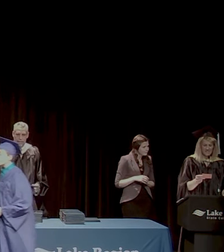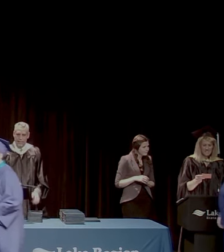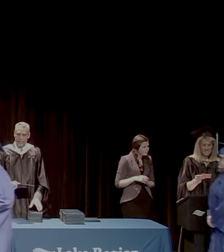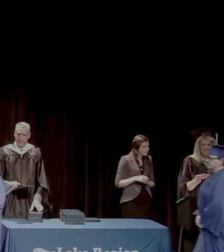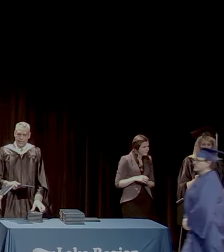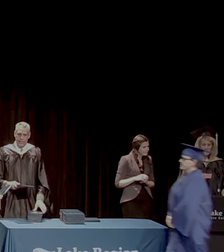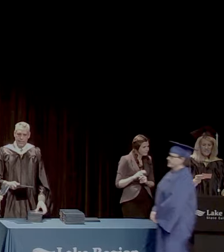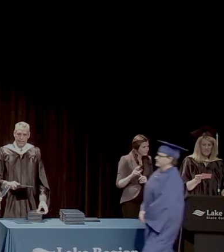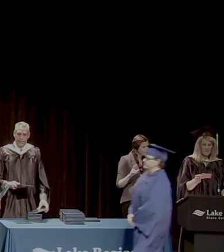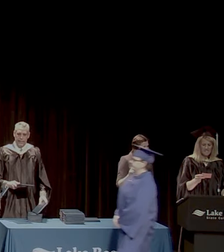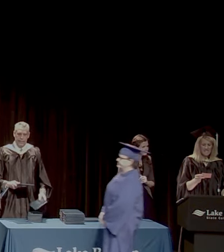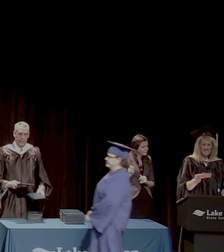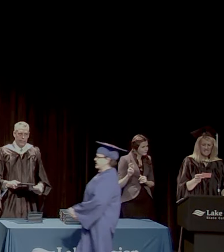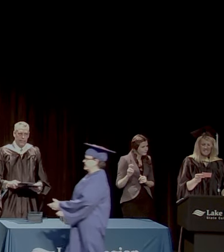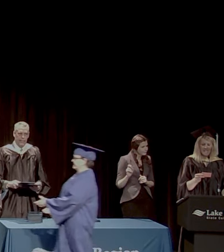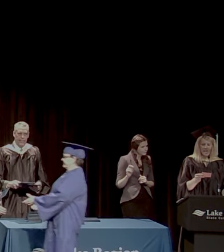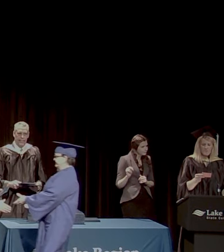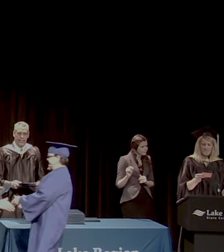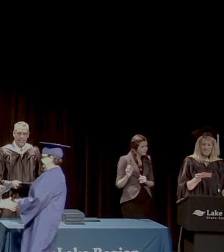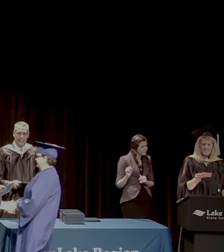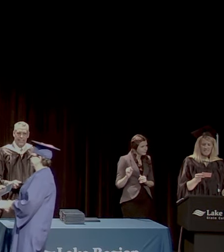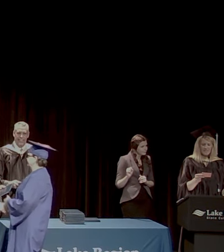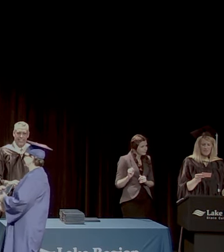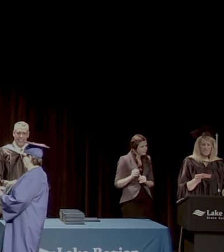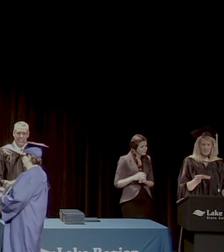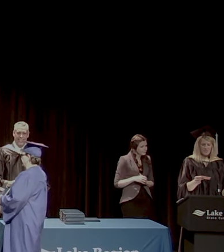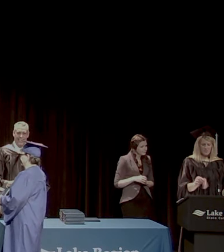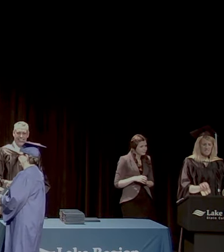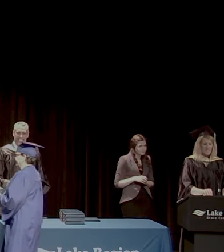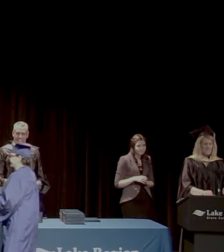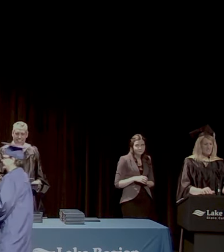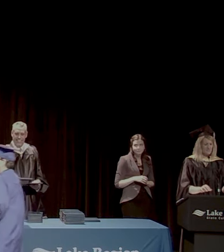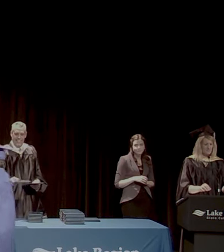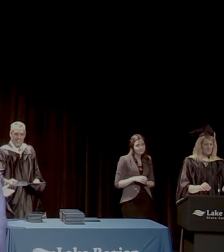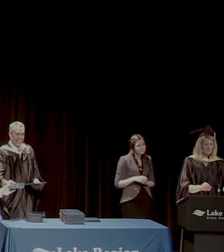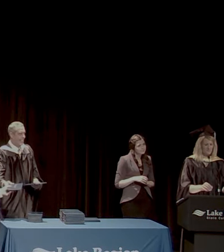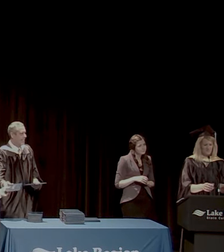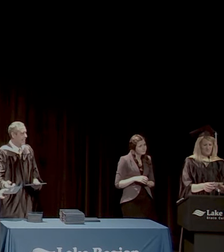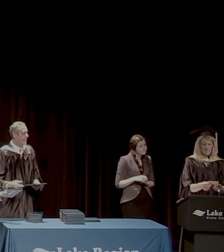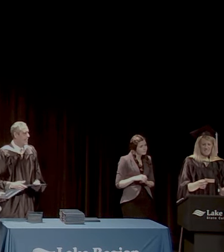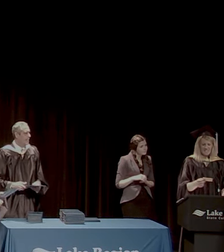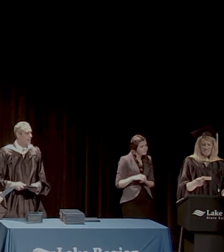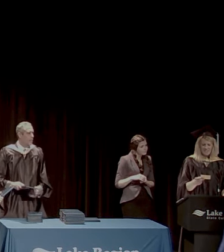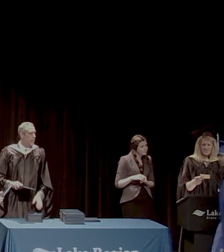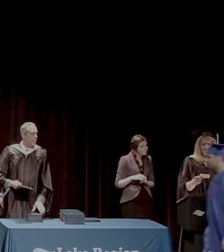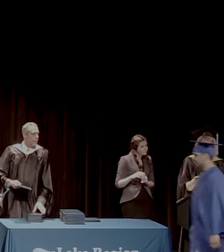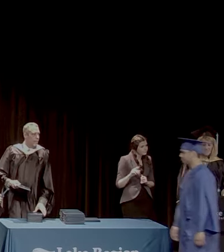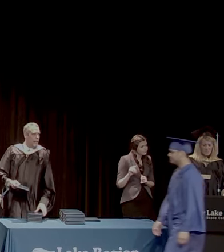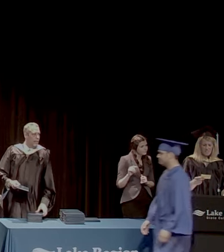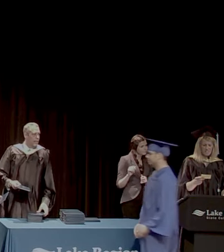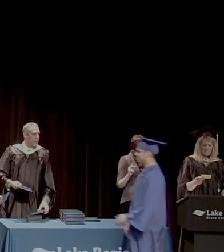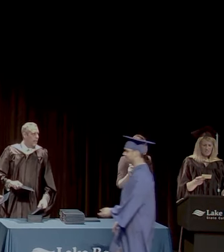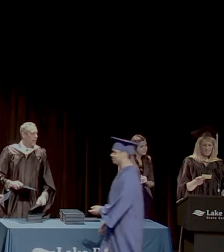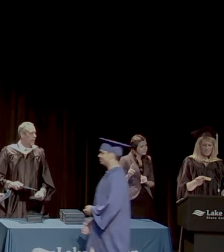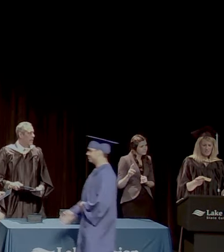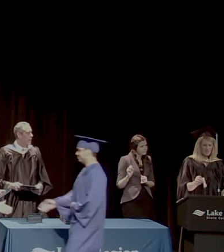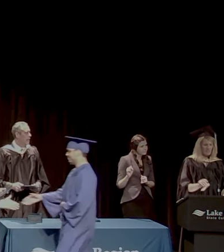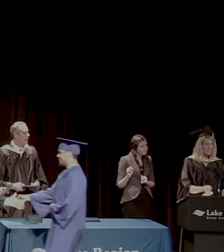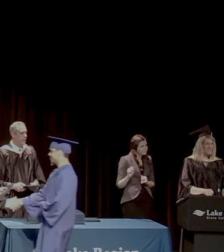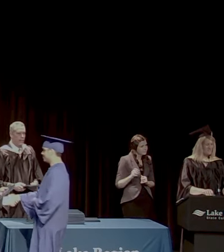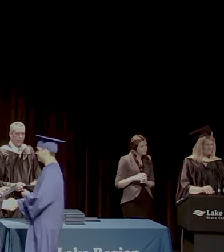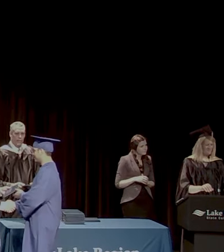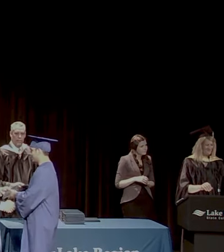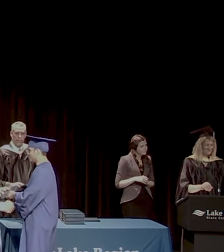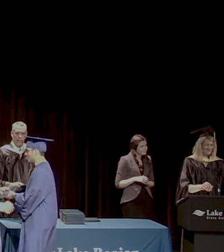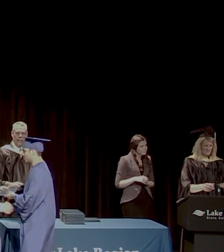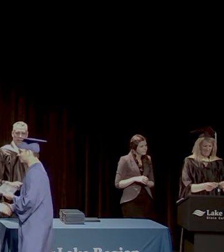Karen Sanderson, Associate in Applied Science, American Sign Language and Interpreting Studies. Tanner Shell, Associate in Arts, Liberal